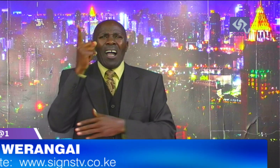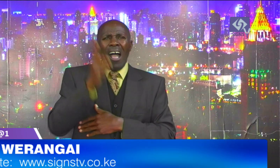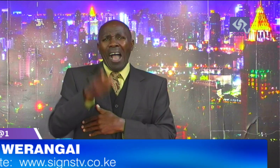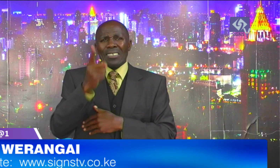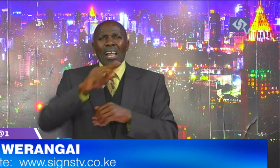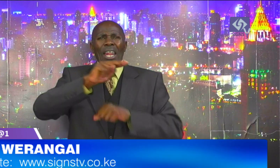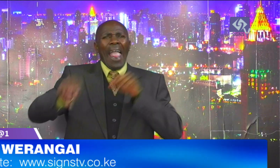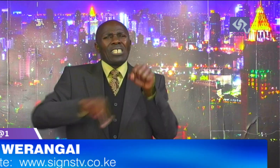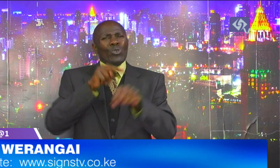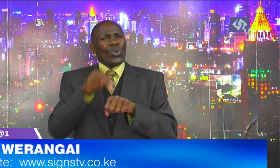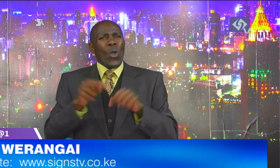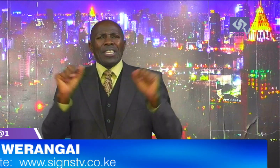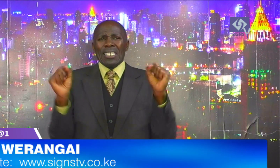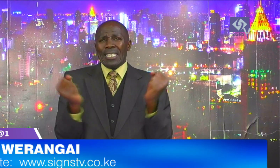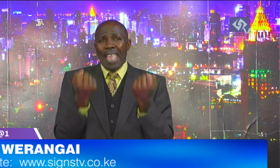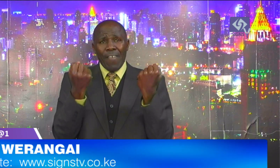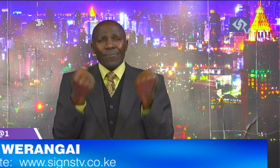to national security.